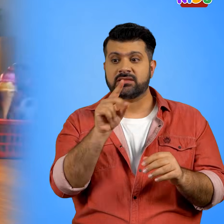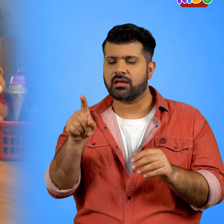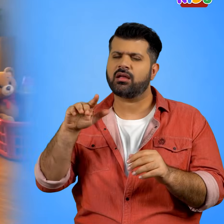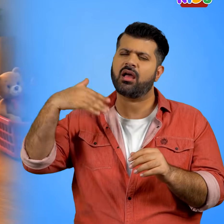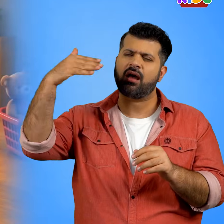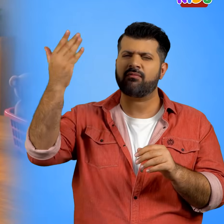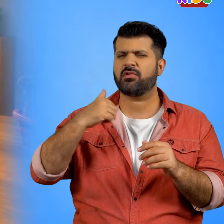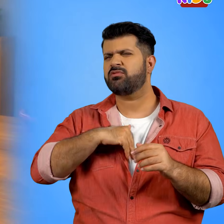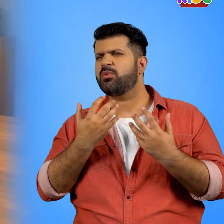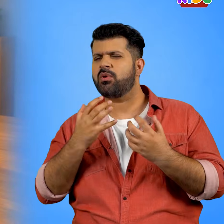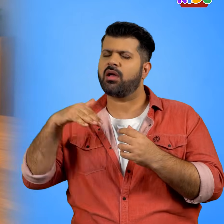wants.